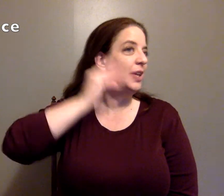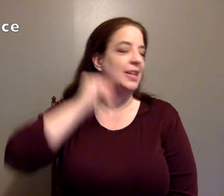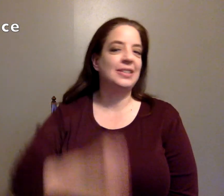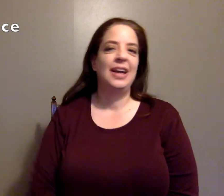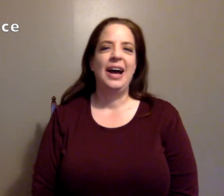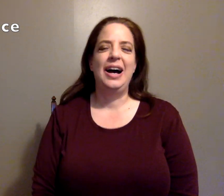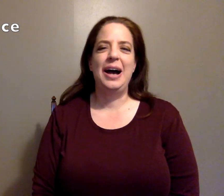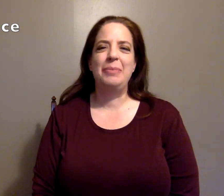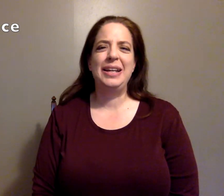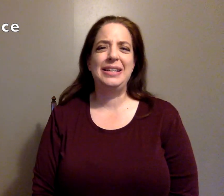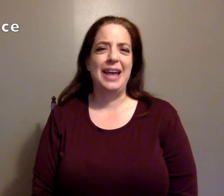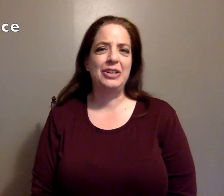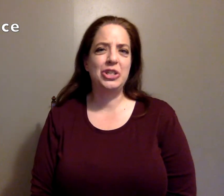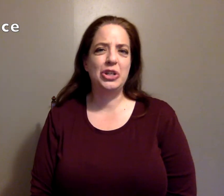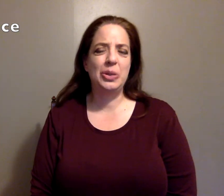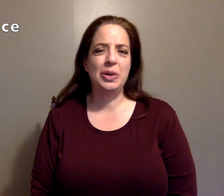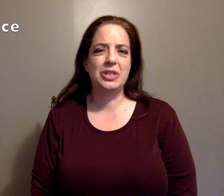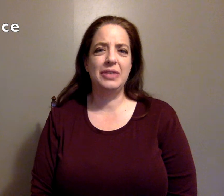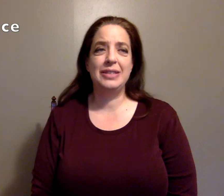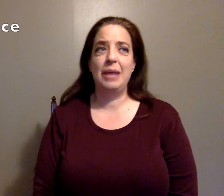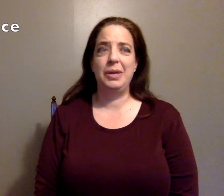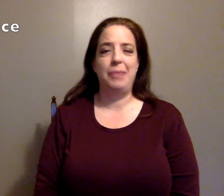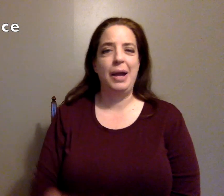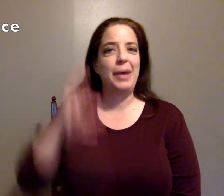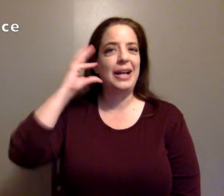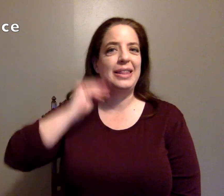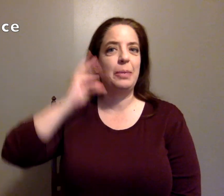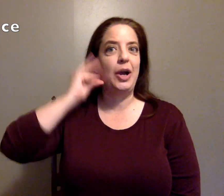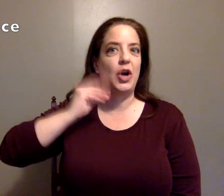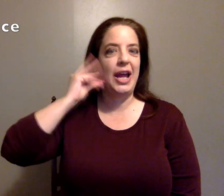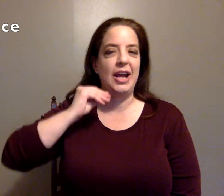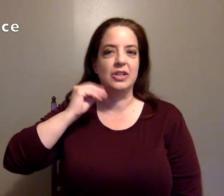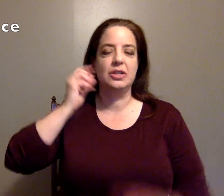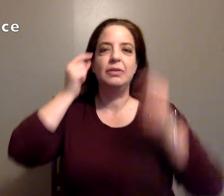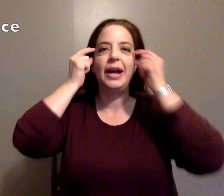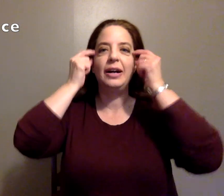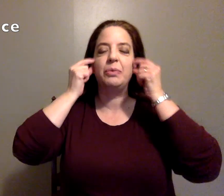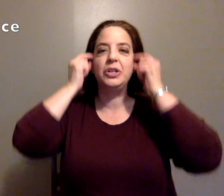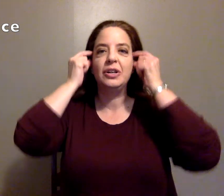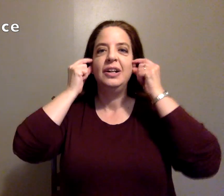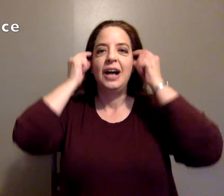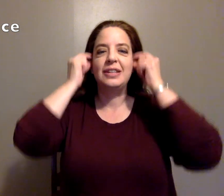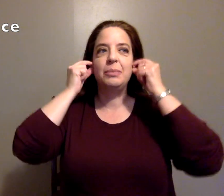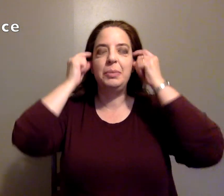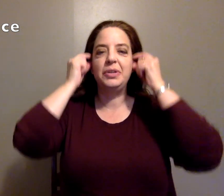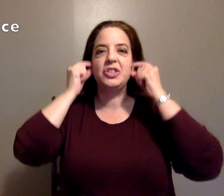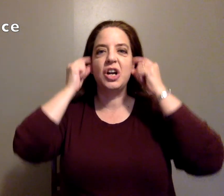Experience. I'm not exactly sure the origin of that sign, but in my mind, I think about gray hairs, right? Like when you're, some people, they start graying